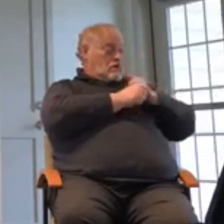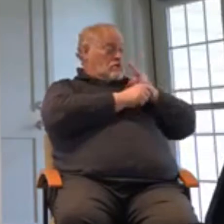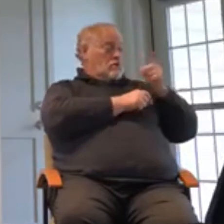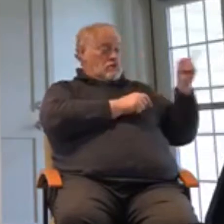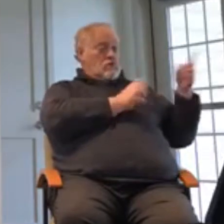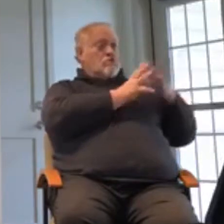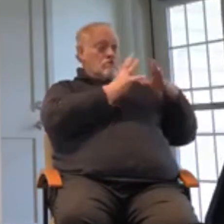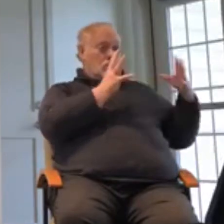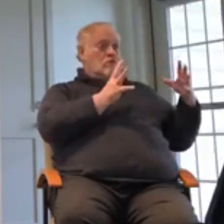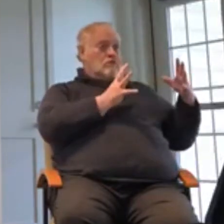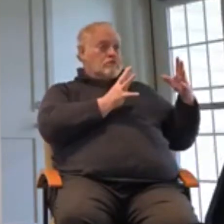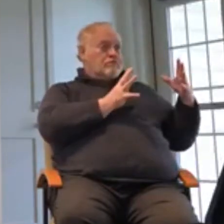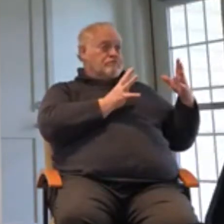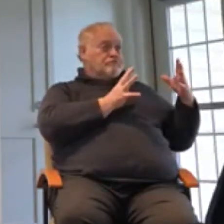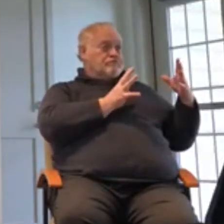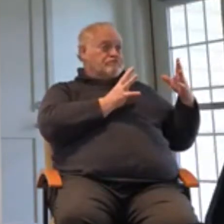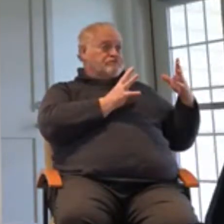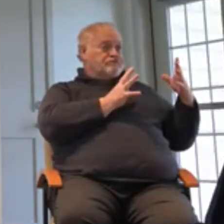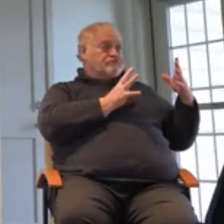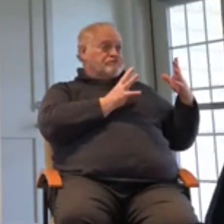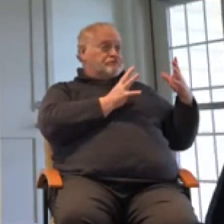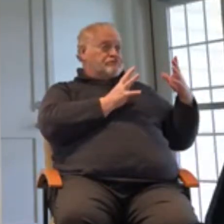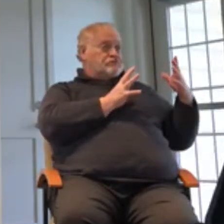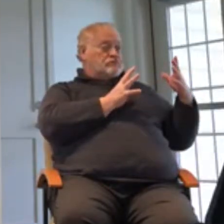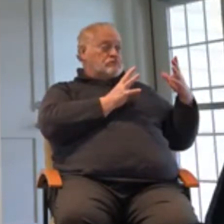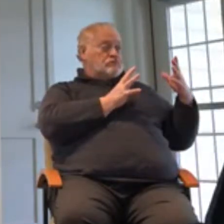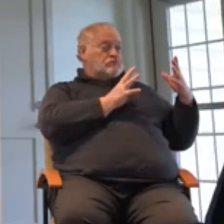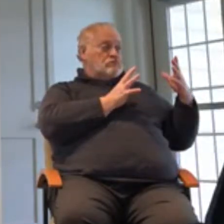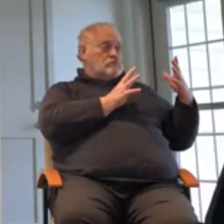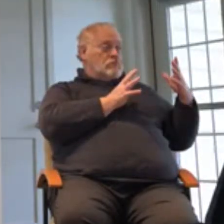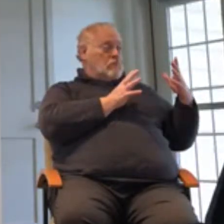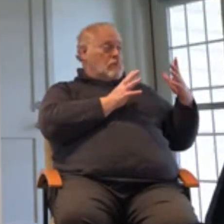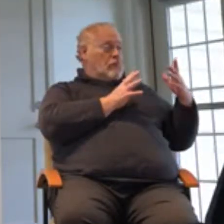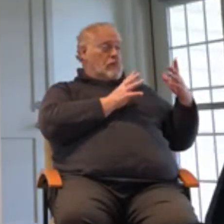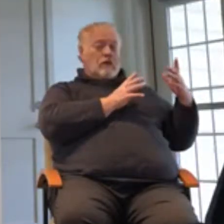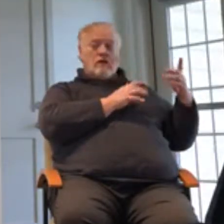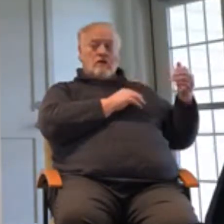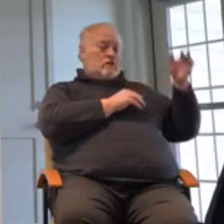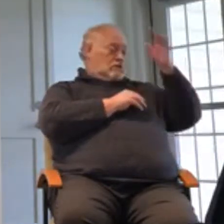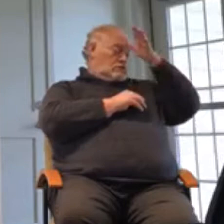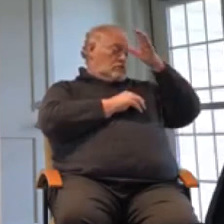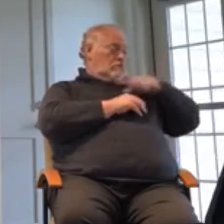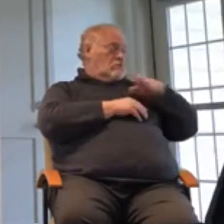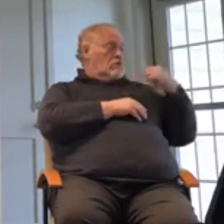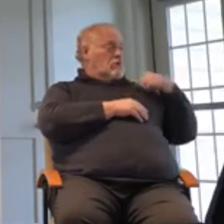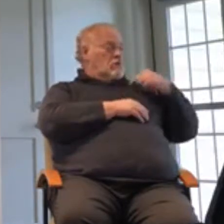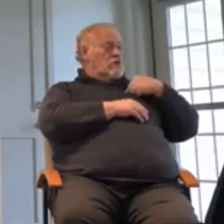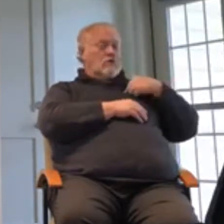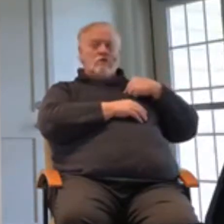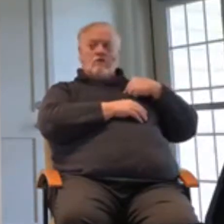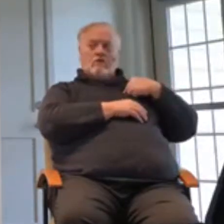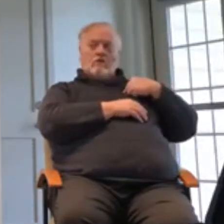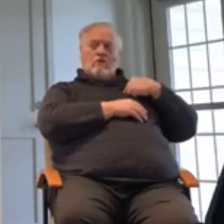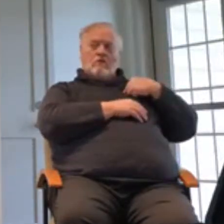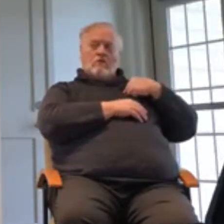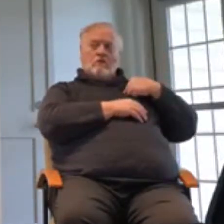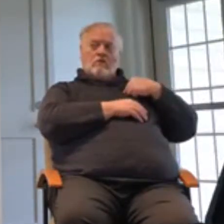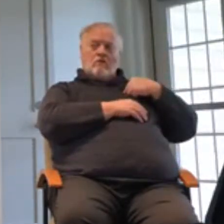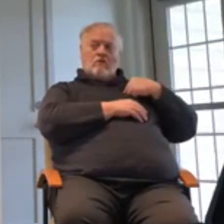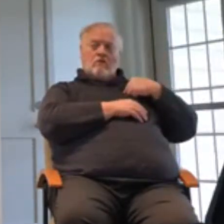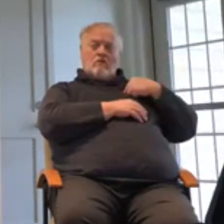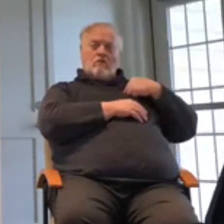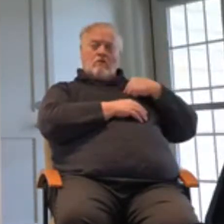him mightily, and he's a guy that I, you know, you really shouldn't, like, have